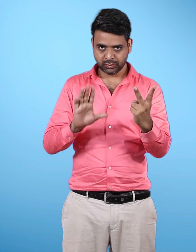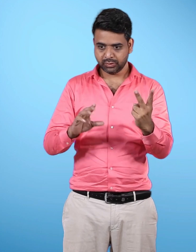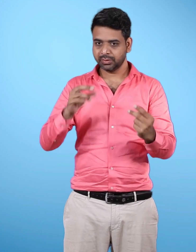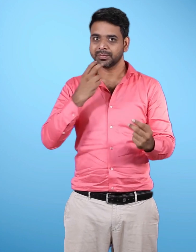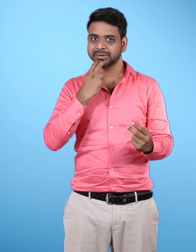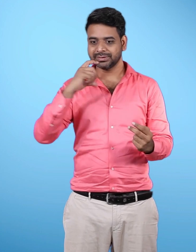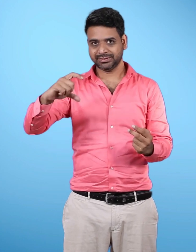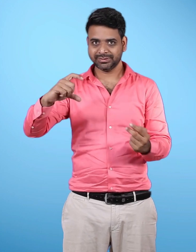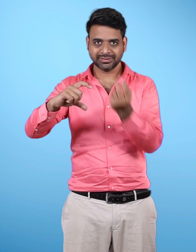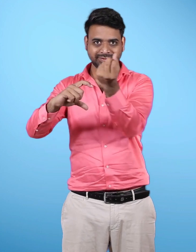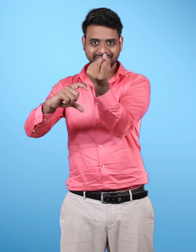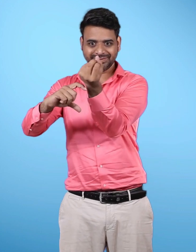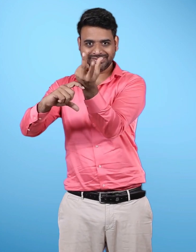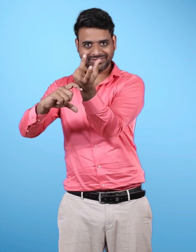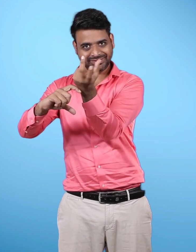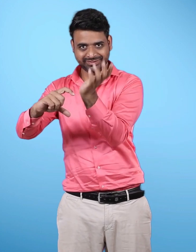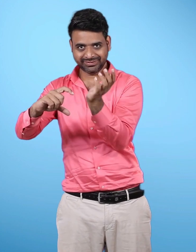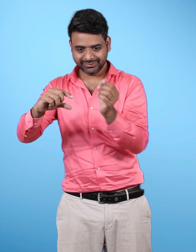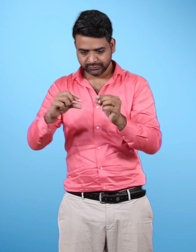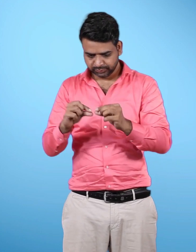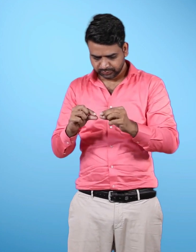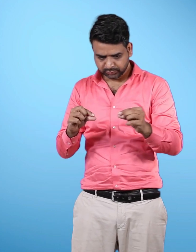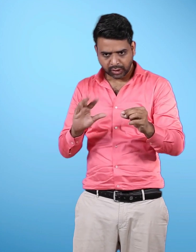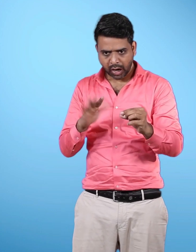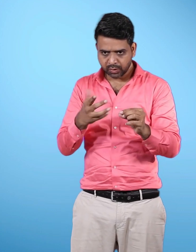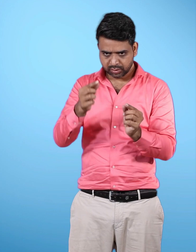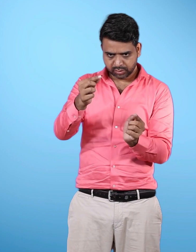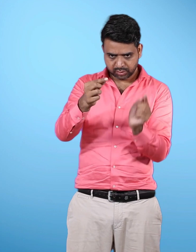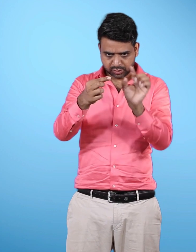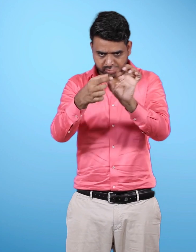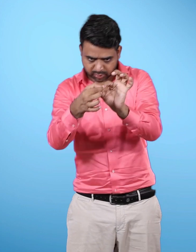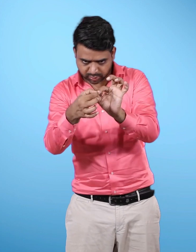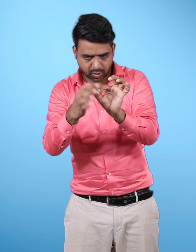two wires should be joined to make the bulb glow.